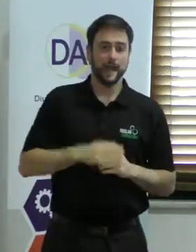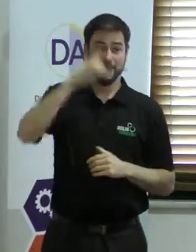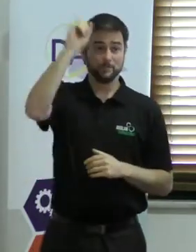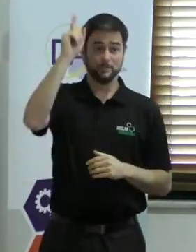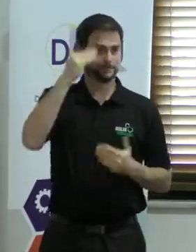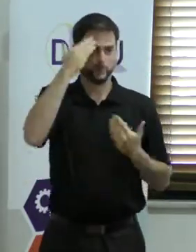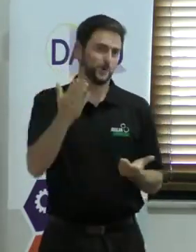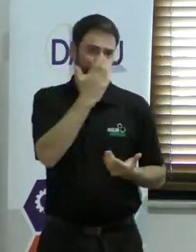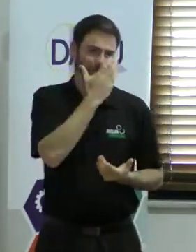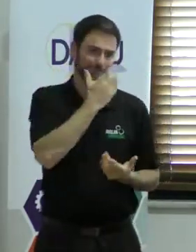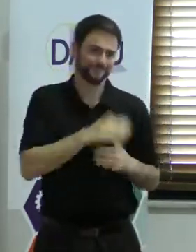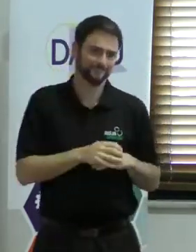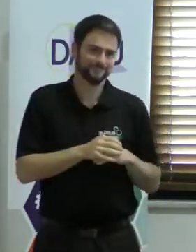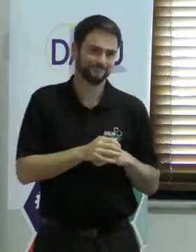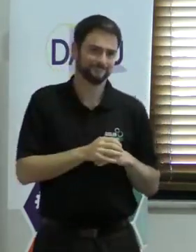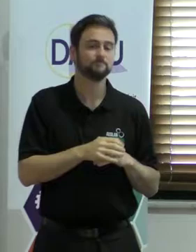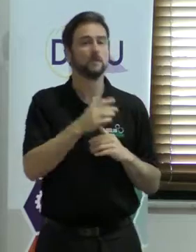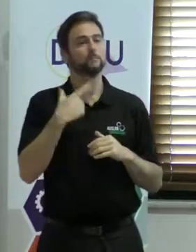Because, and is related to